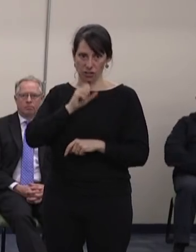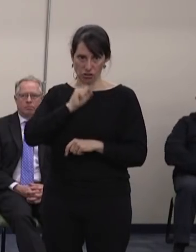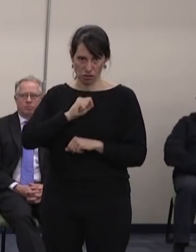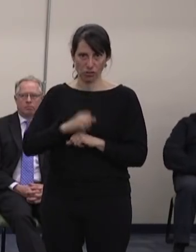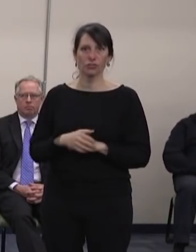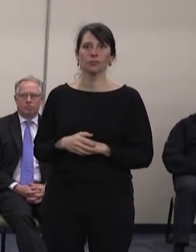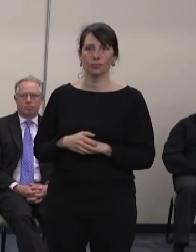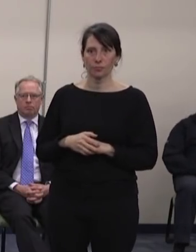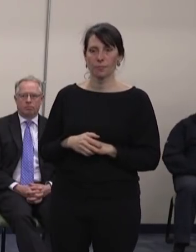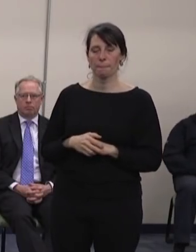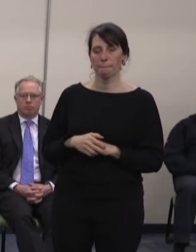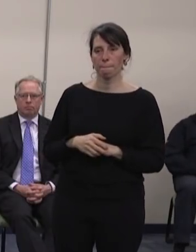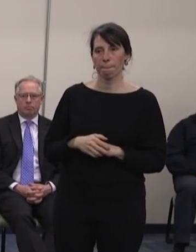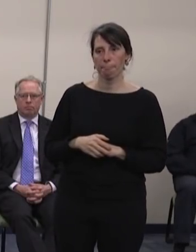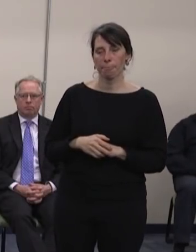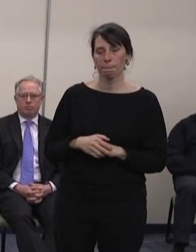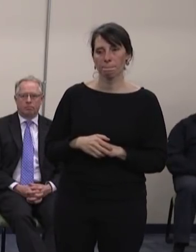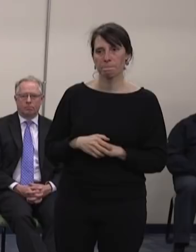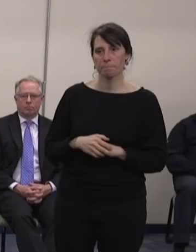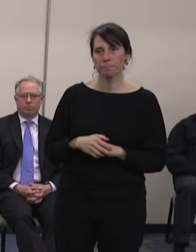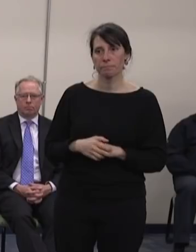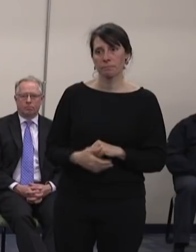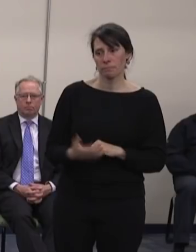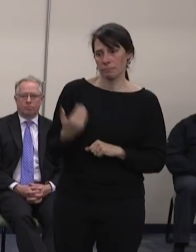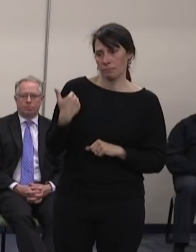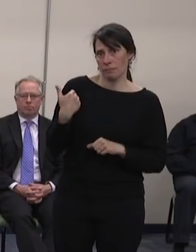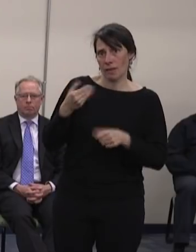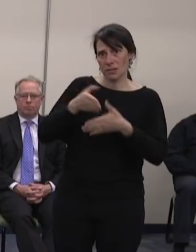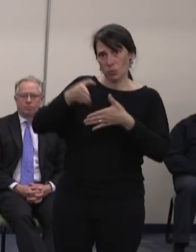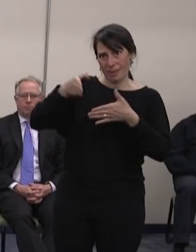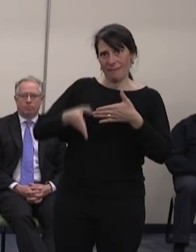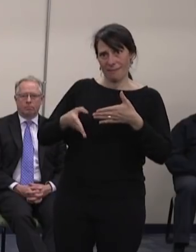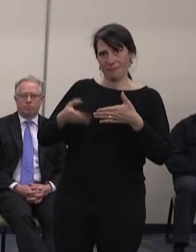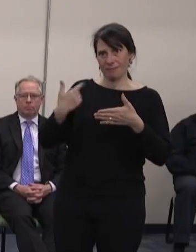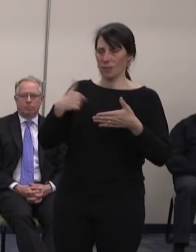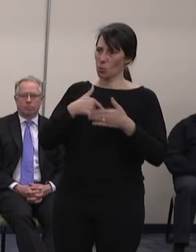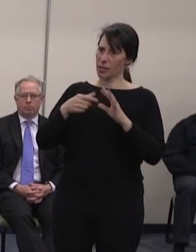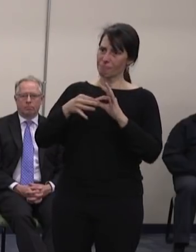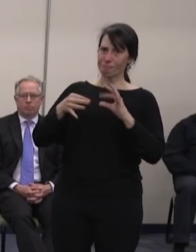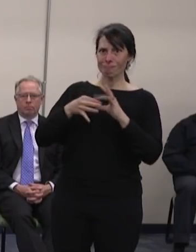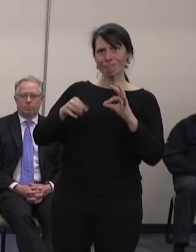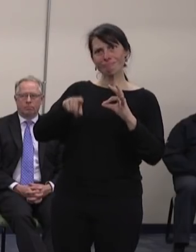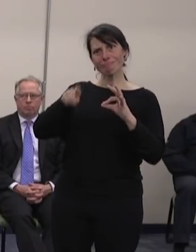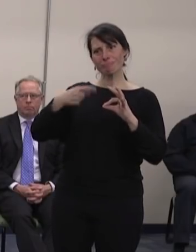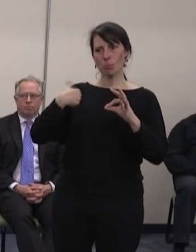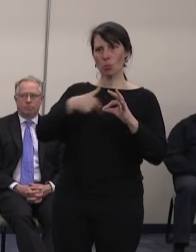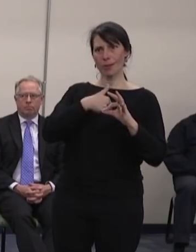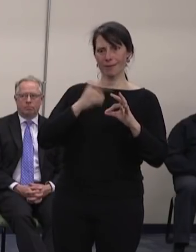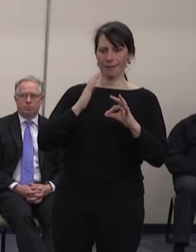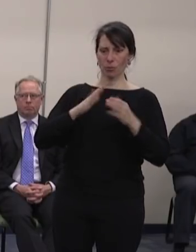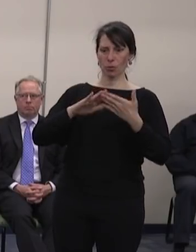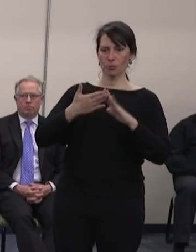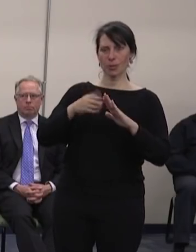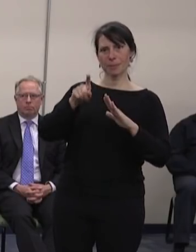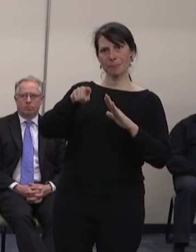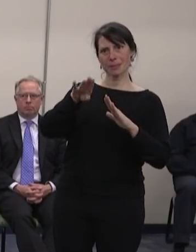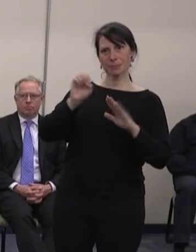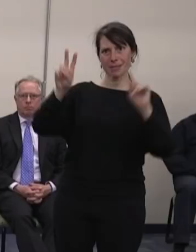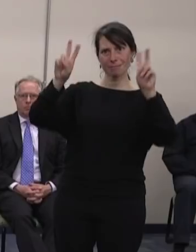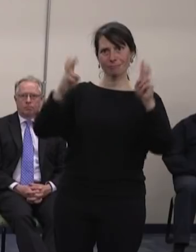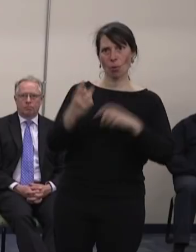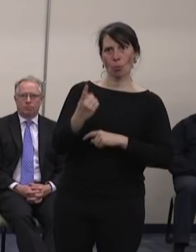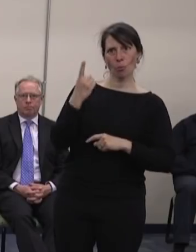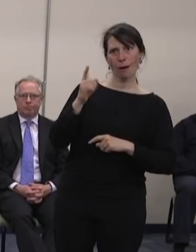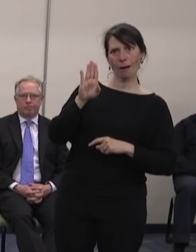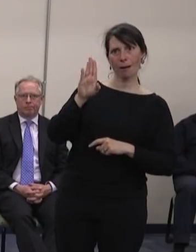Over the weekend, we spoke about how our community needs to come together as one Buncombe. We spoke about our county